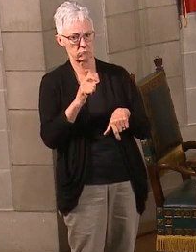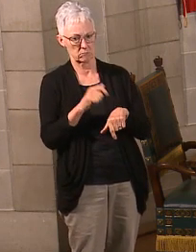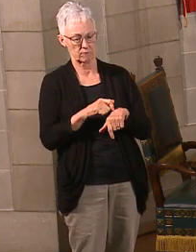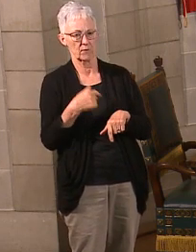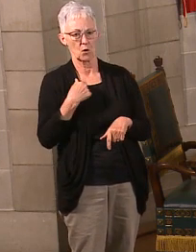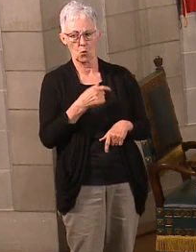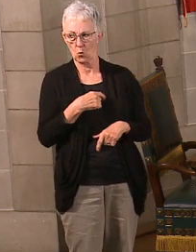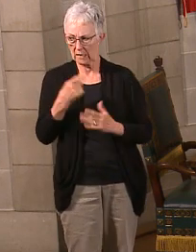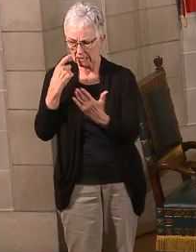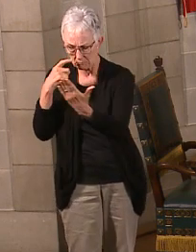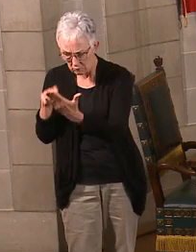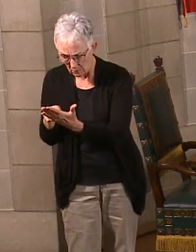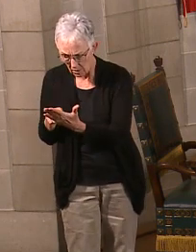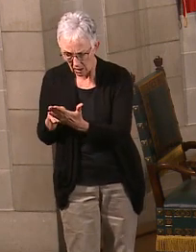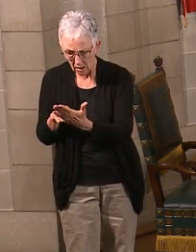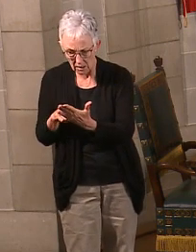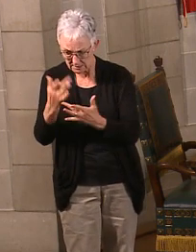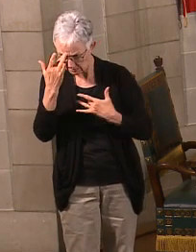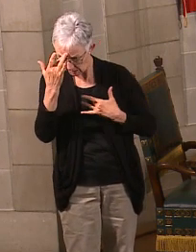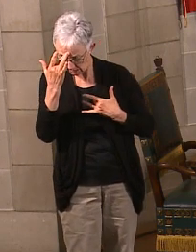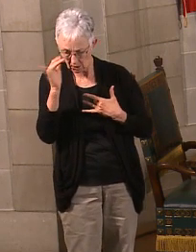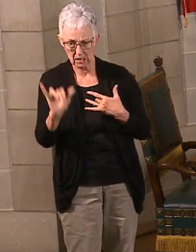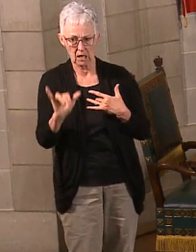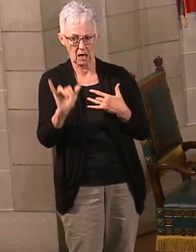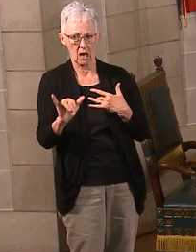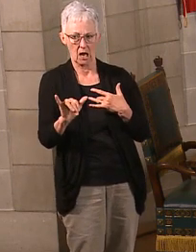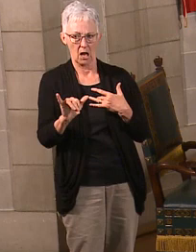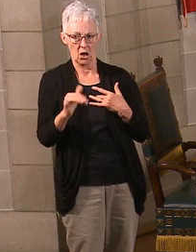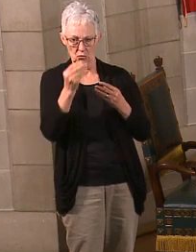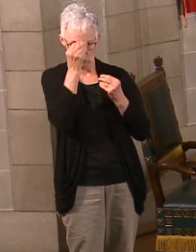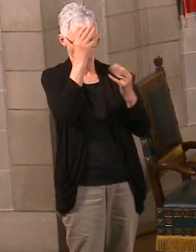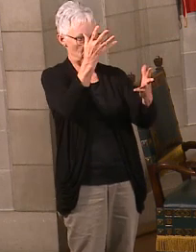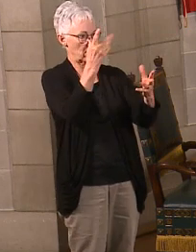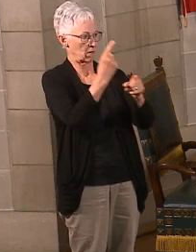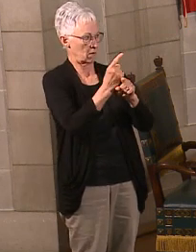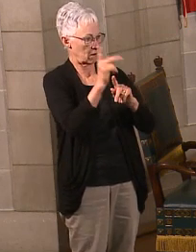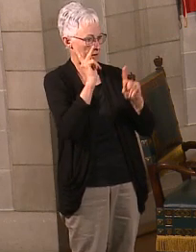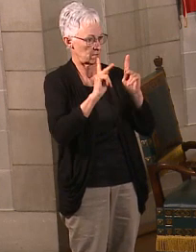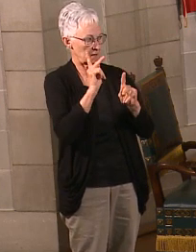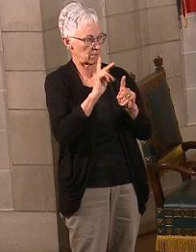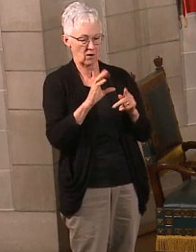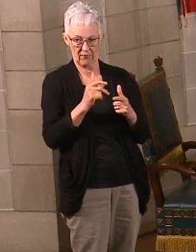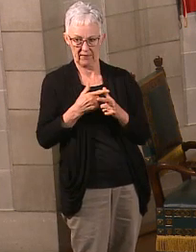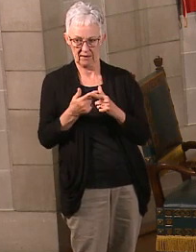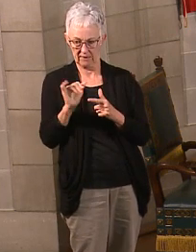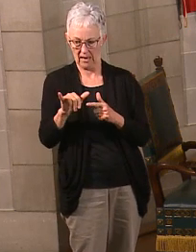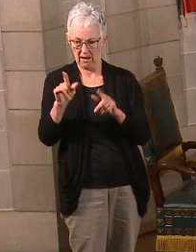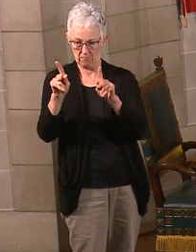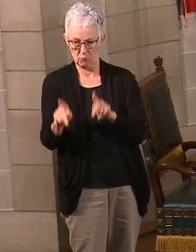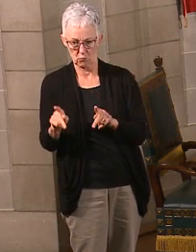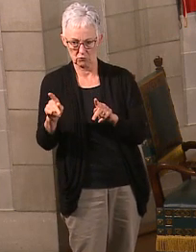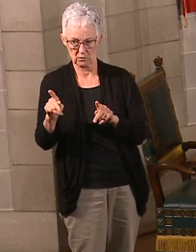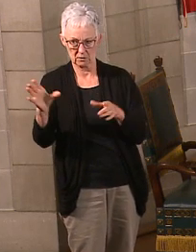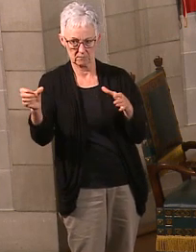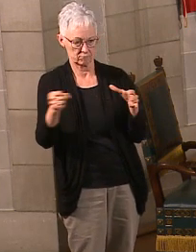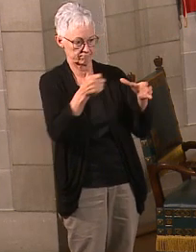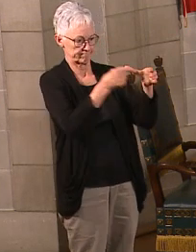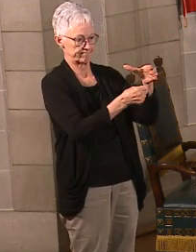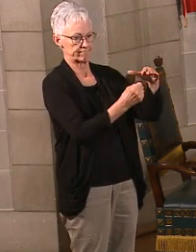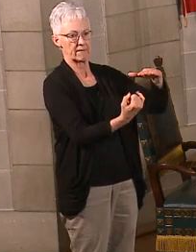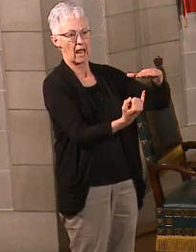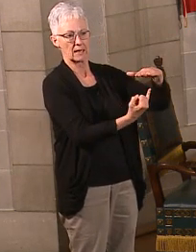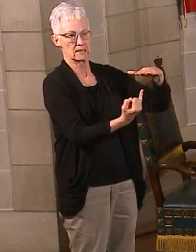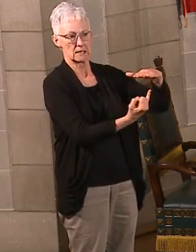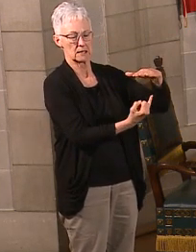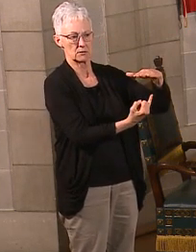notify, isolate and contain. We've done an exceptional job of keeping COVID-19 out of our prisons, and we're not going to